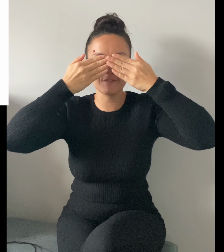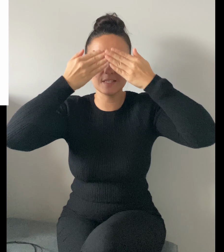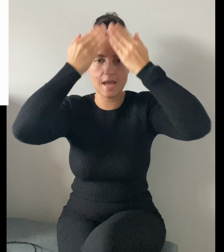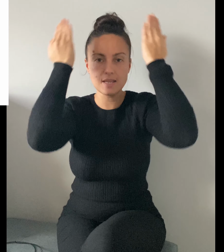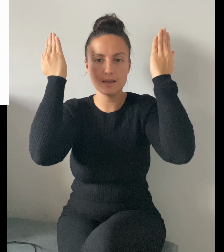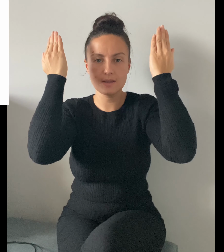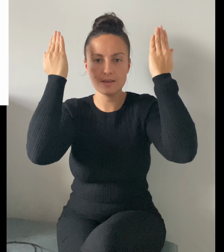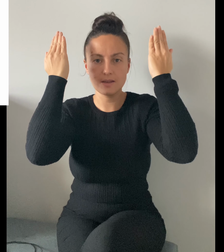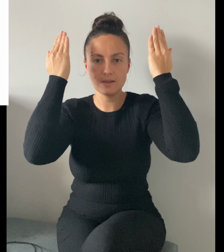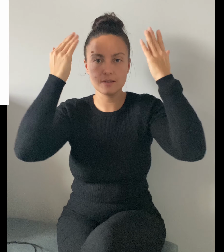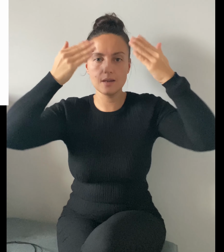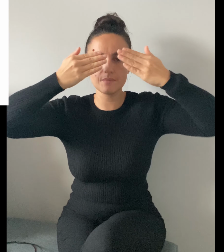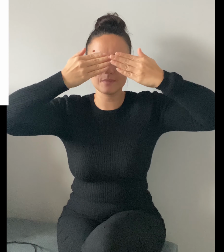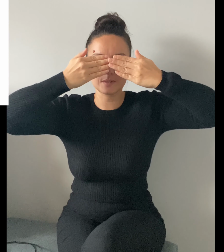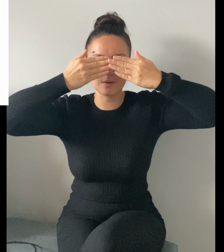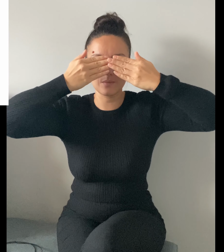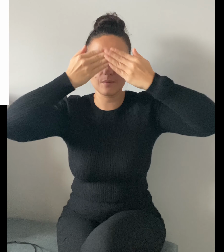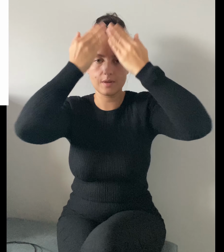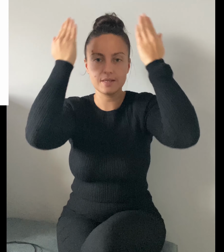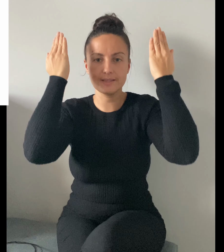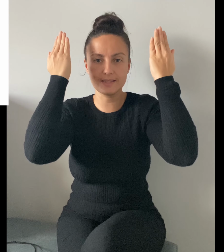day. Yeah, so day,